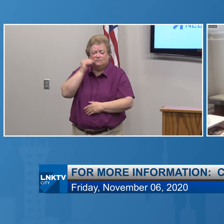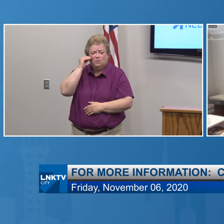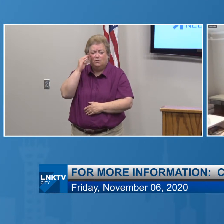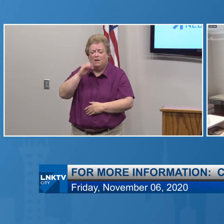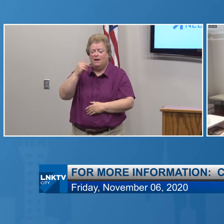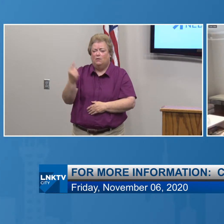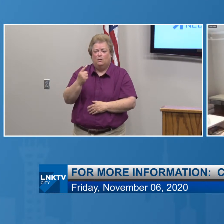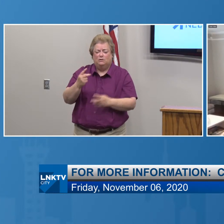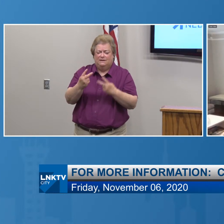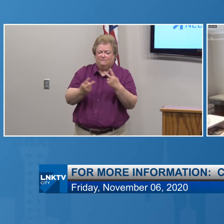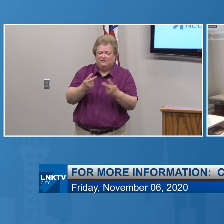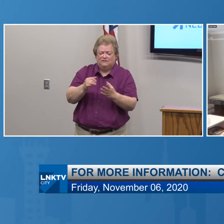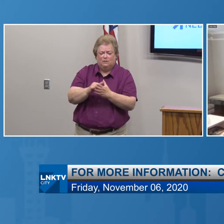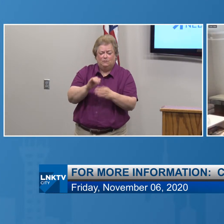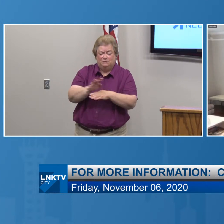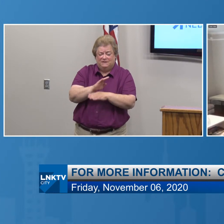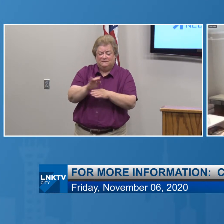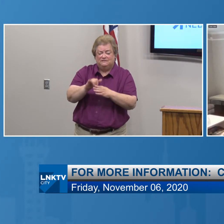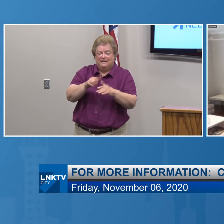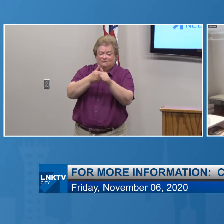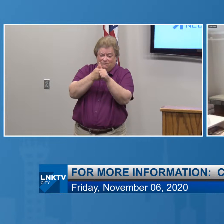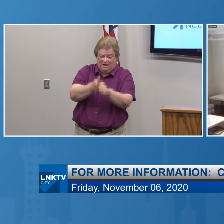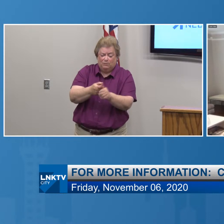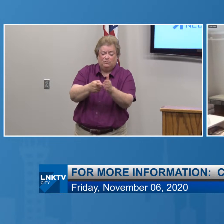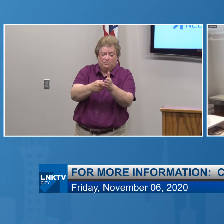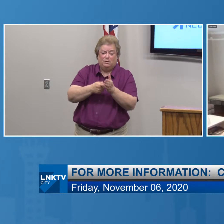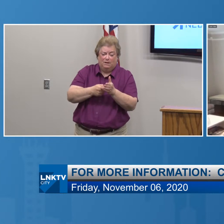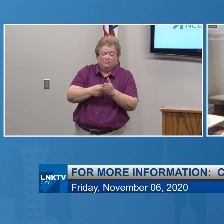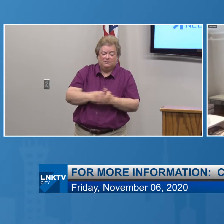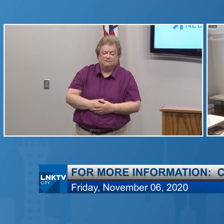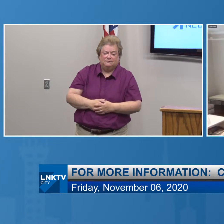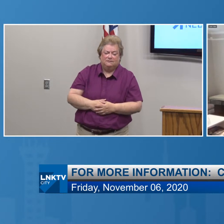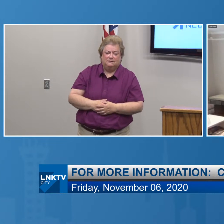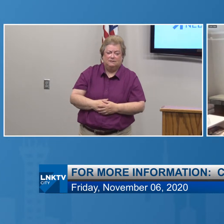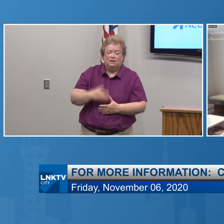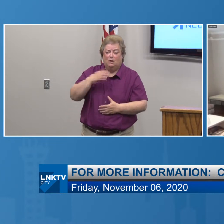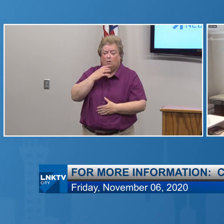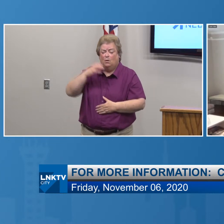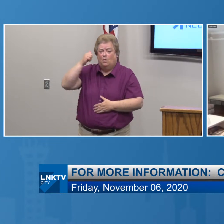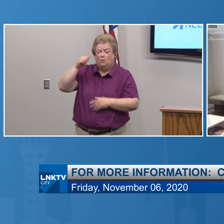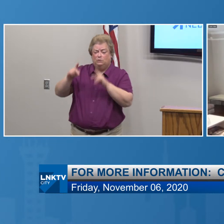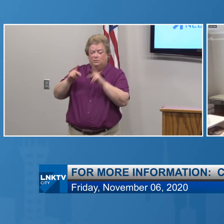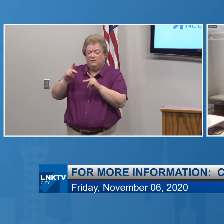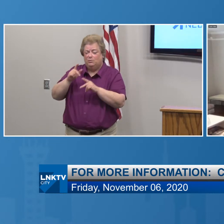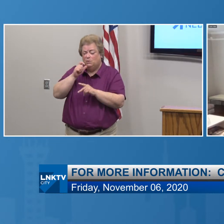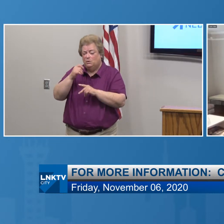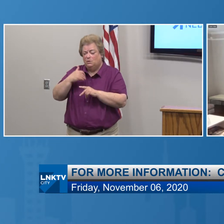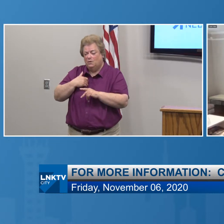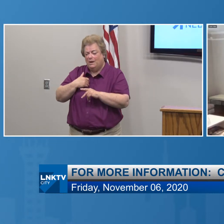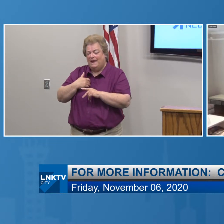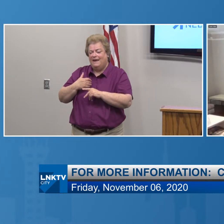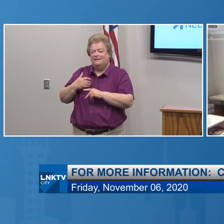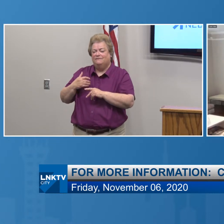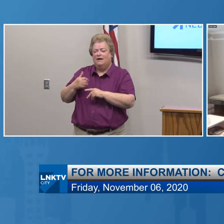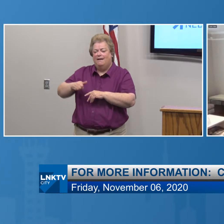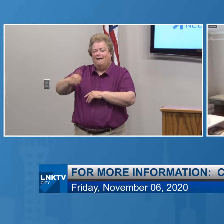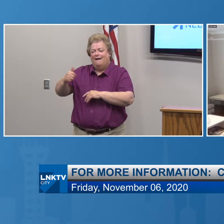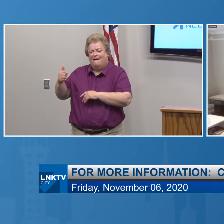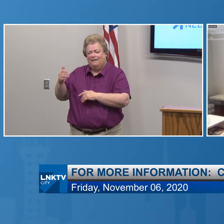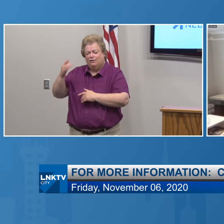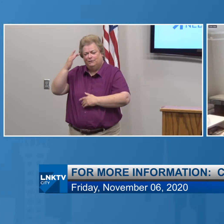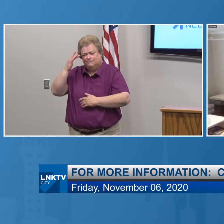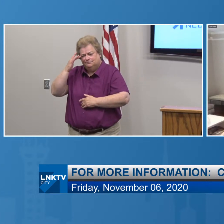visit businesses that follow public health guidance. For older adults, anyone with underlying health conditions, and others